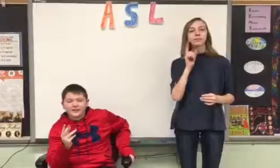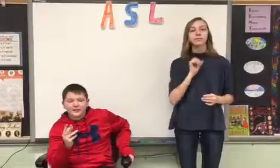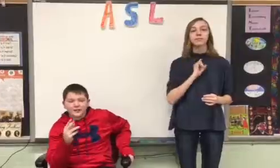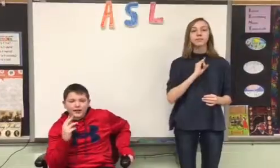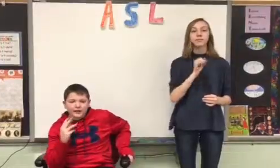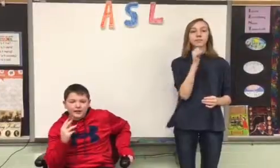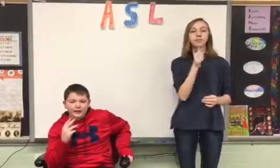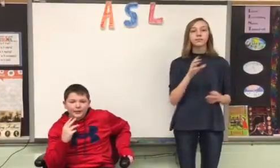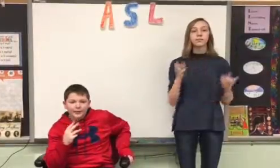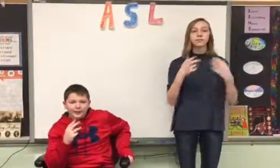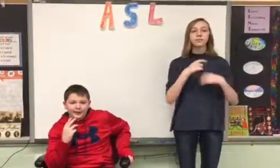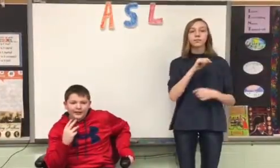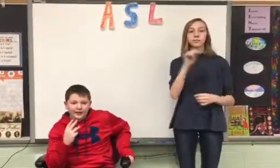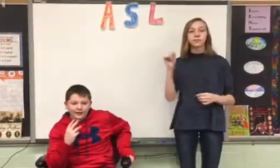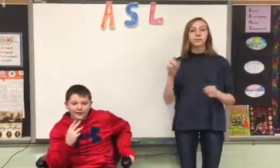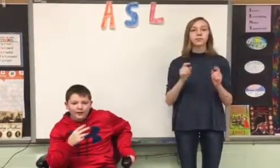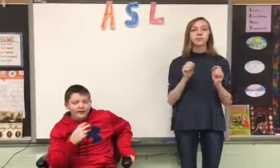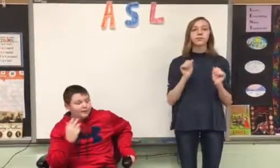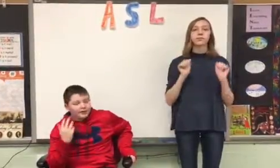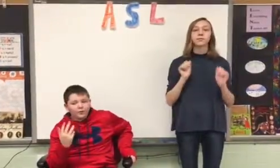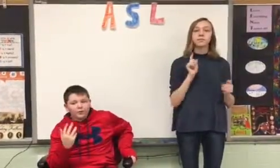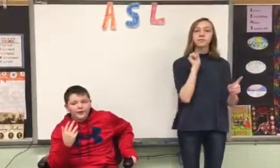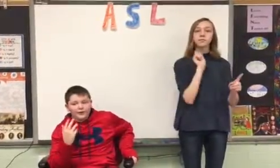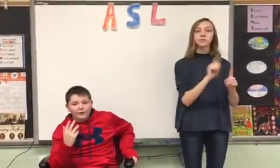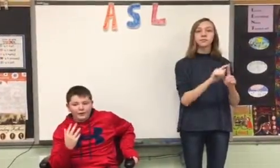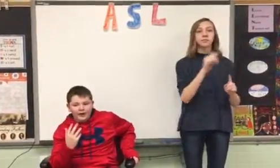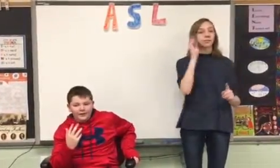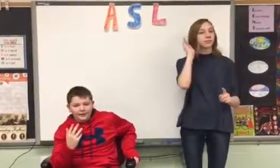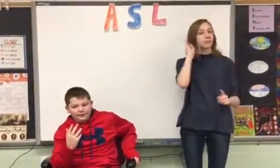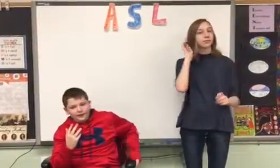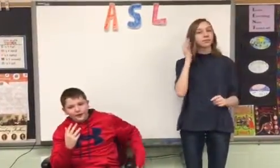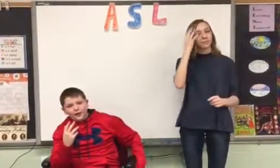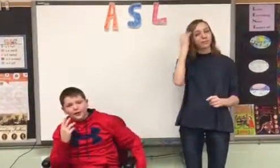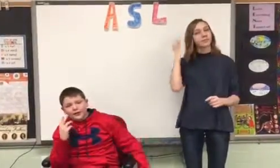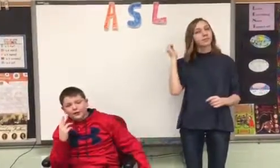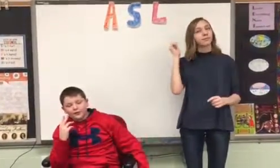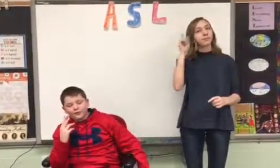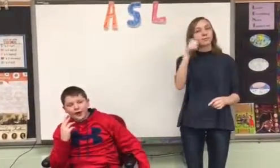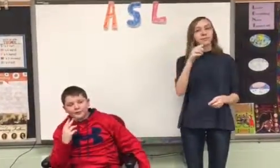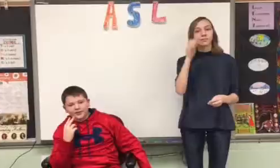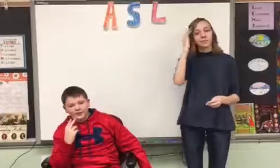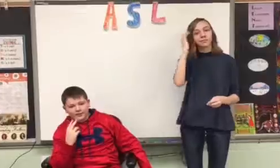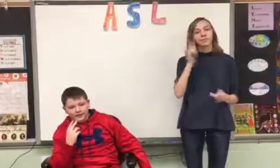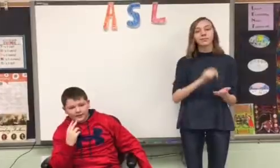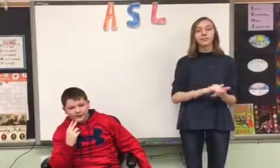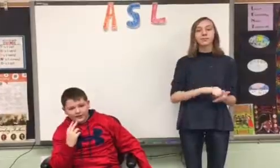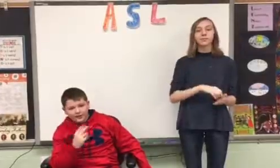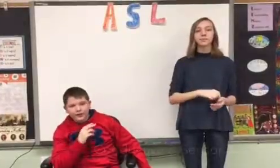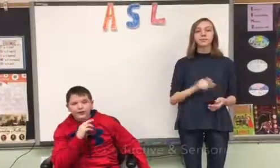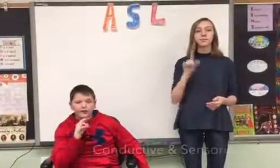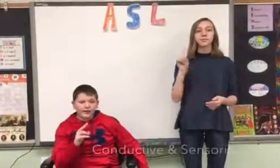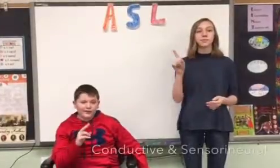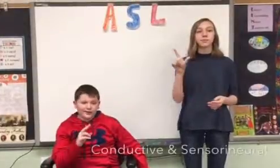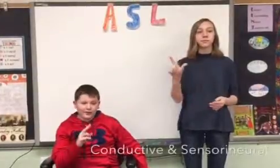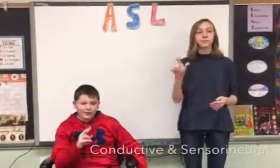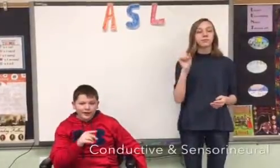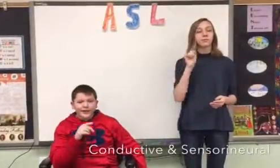deafness is lacking the ability to hear, but you already know that. There are two types of deafness: conductive